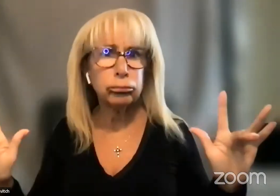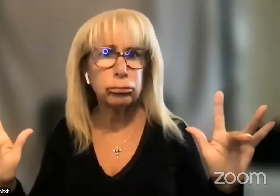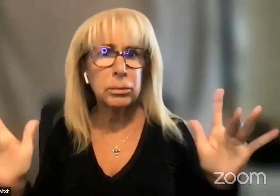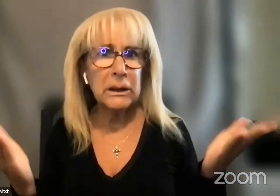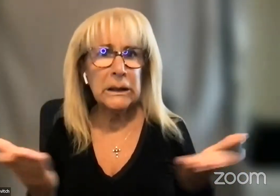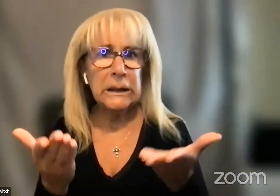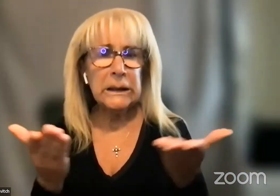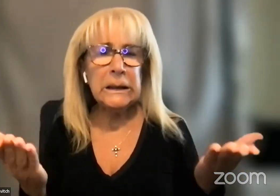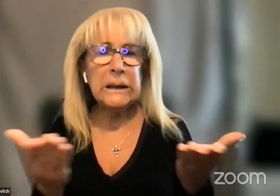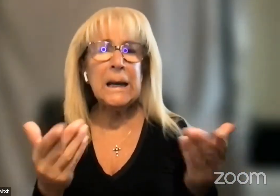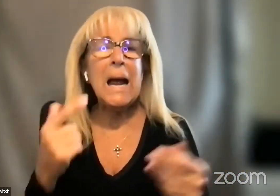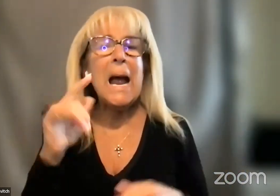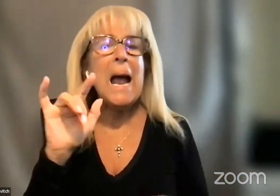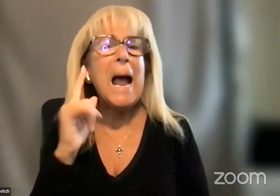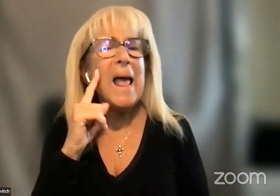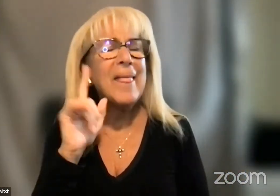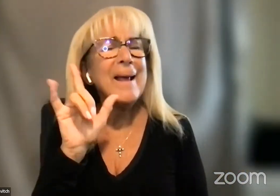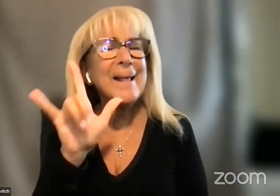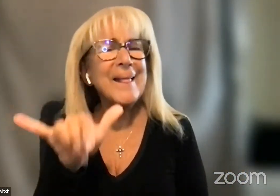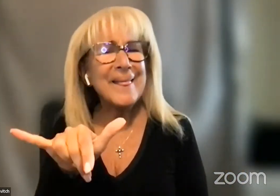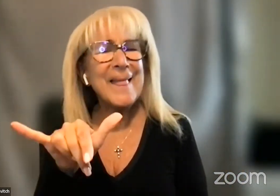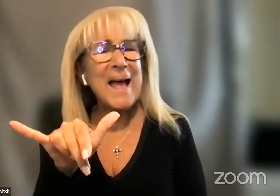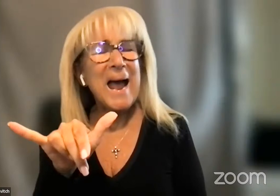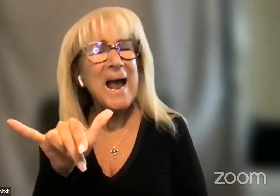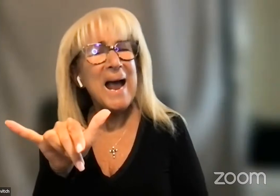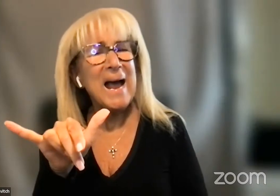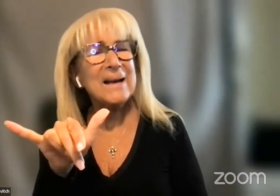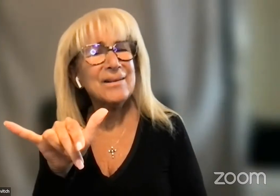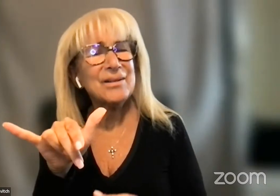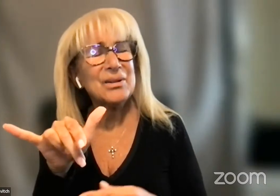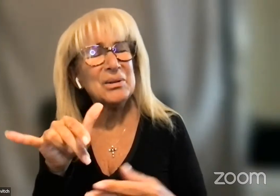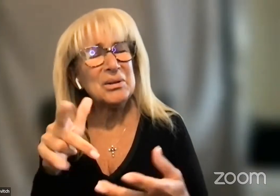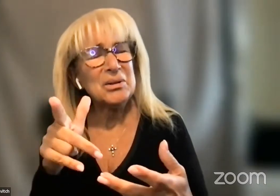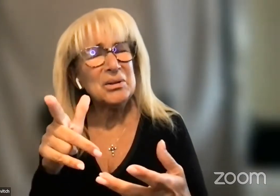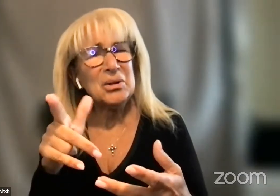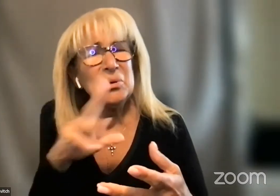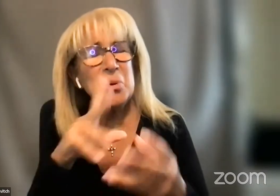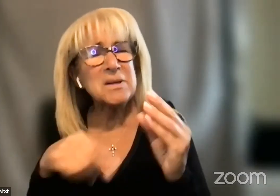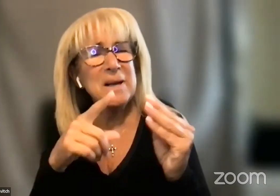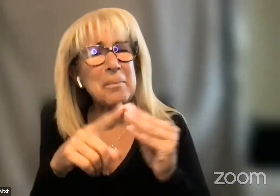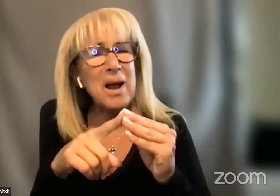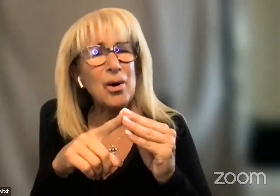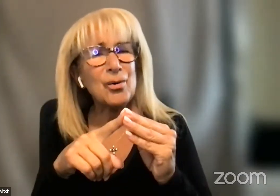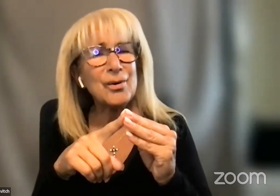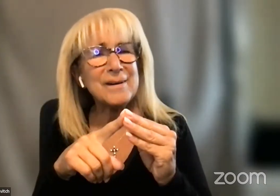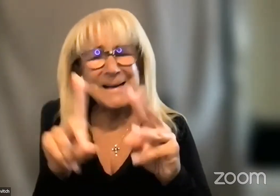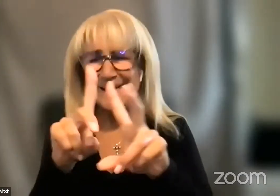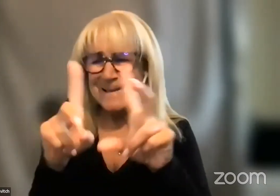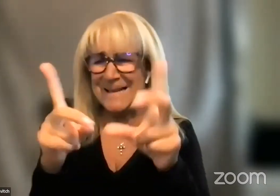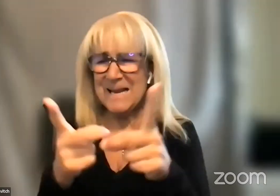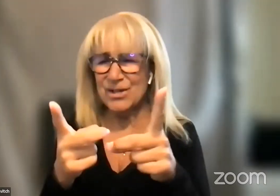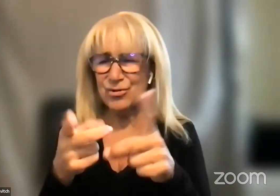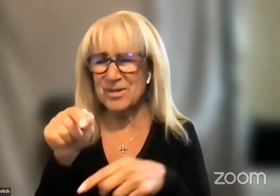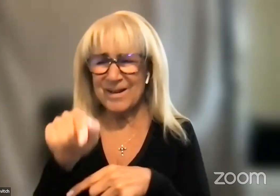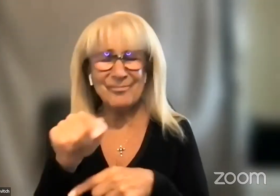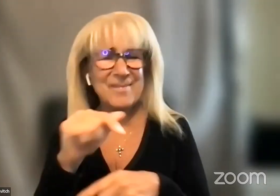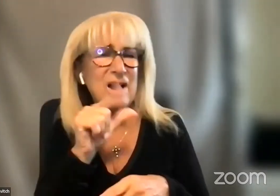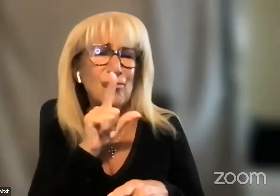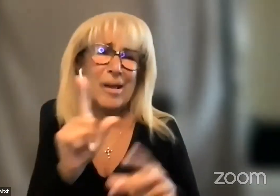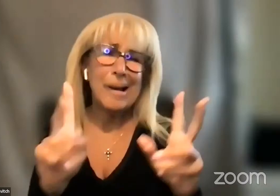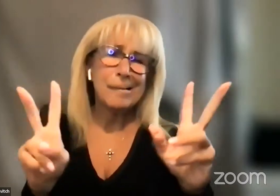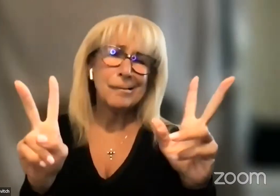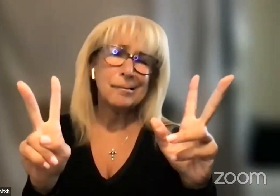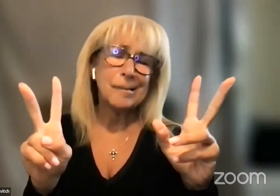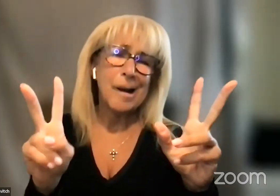I think reflects that districting per se is not a hot topic in the city. It is